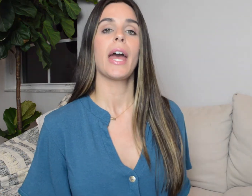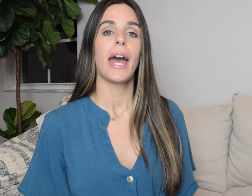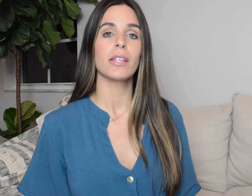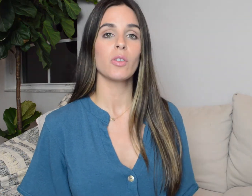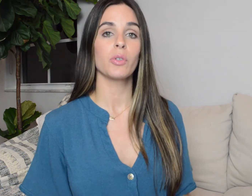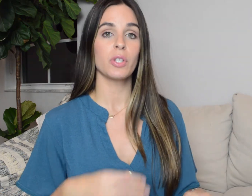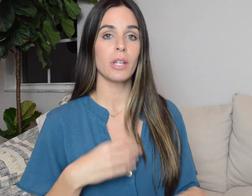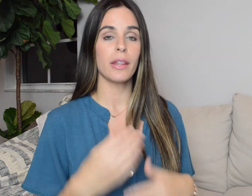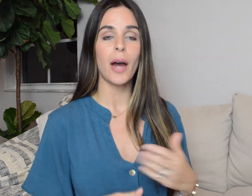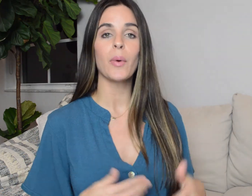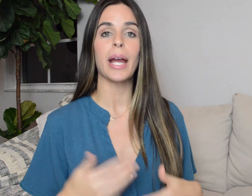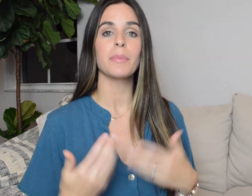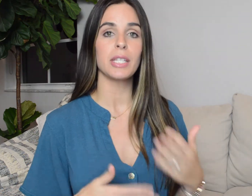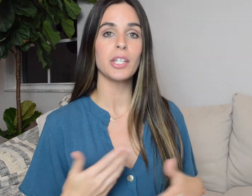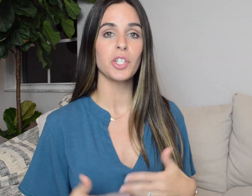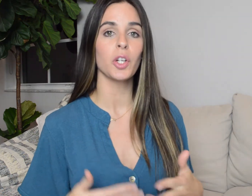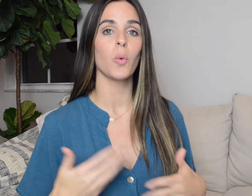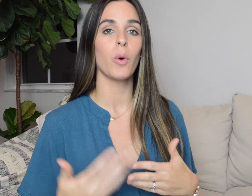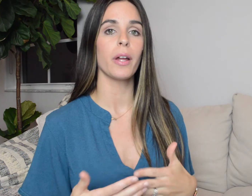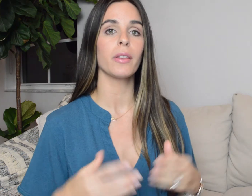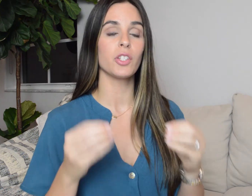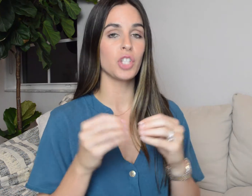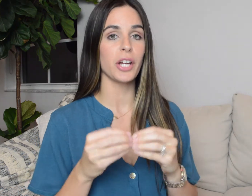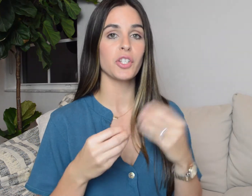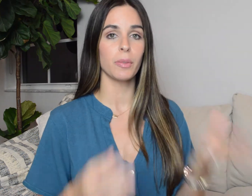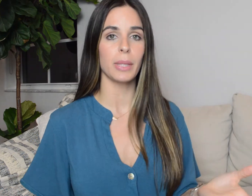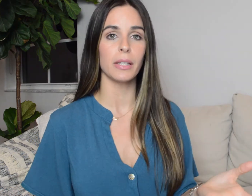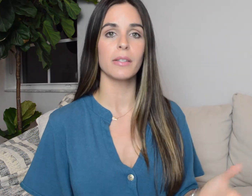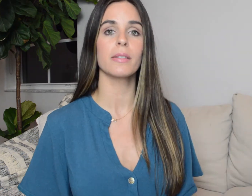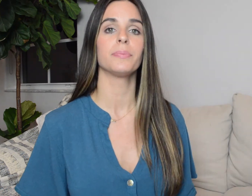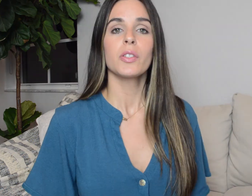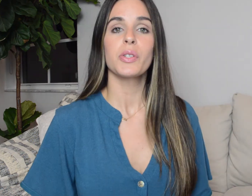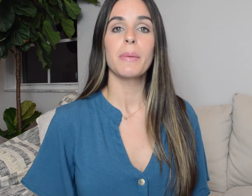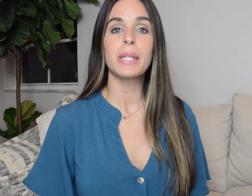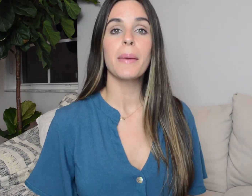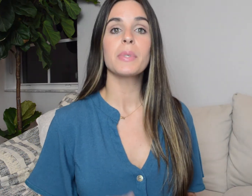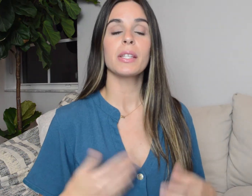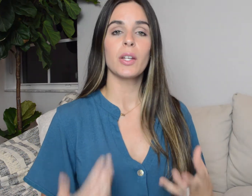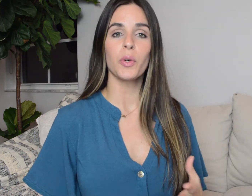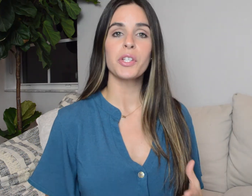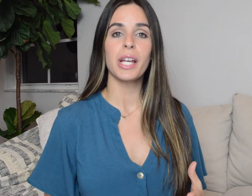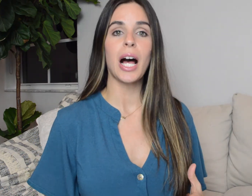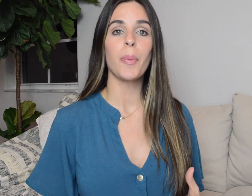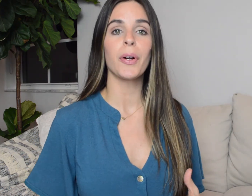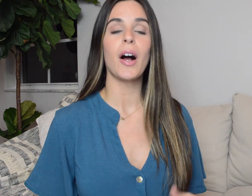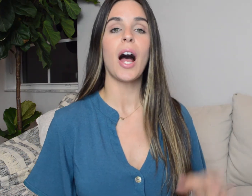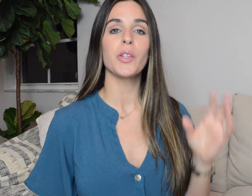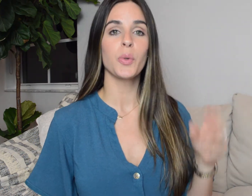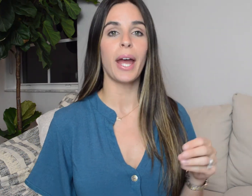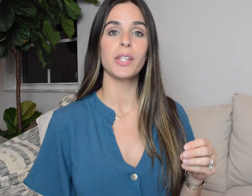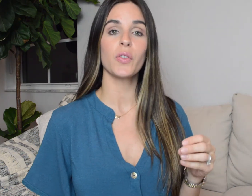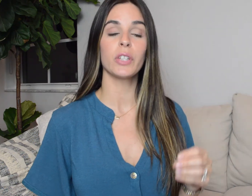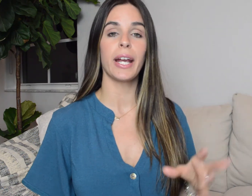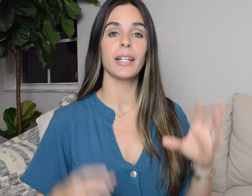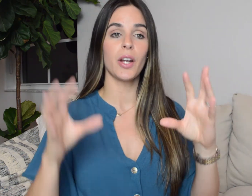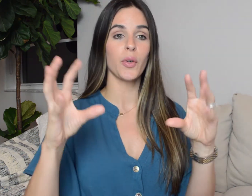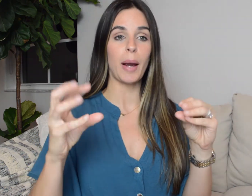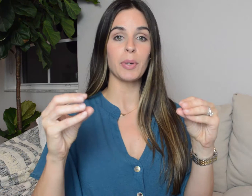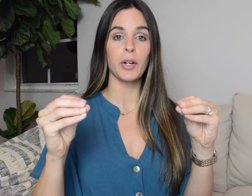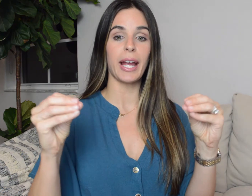And so that way I'm teaching her what the gesture means. So sometimes in order to help her out, I'll do hands over hand, and I'll grab her hands